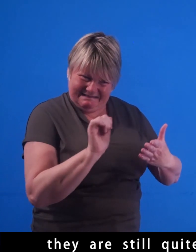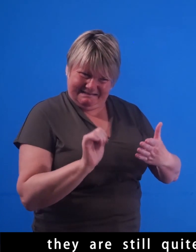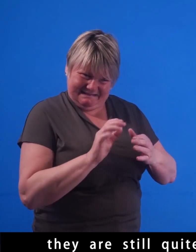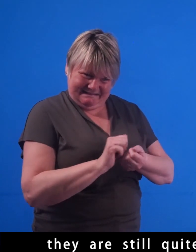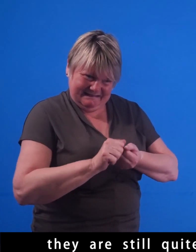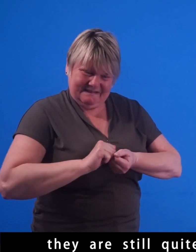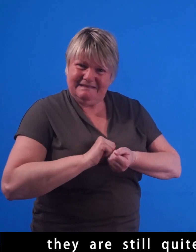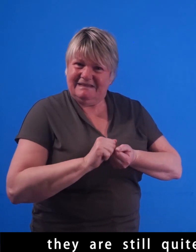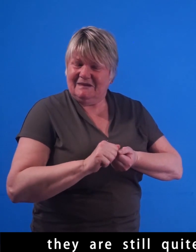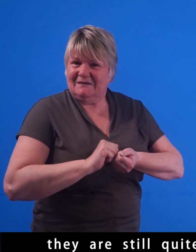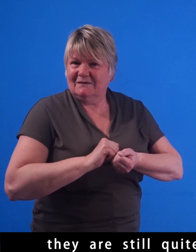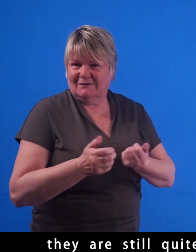them clean.